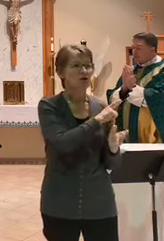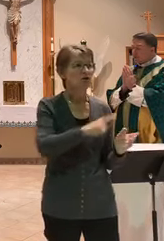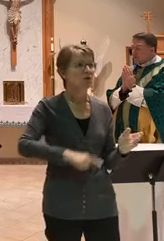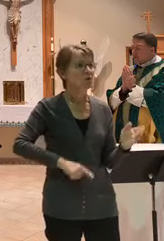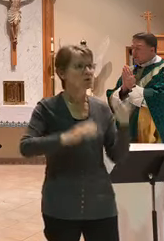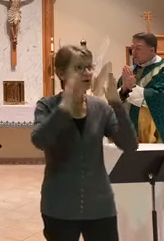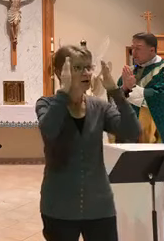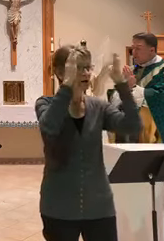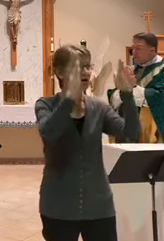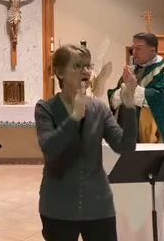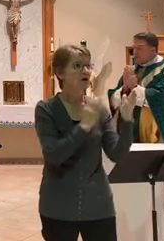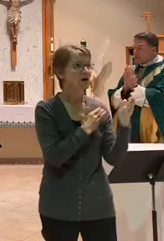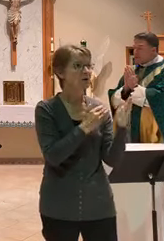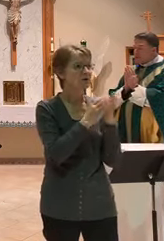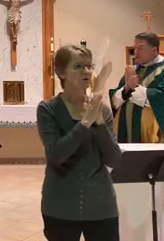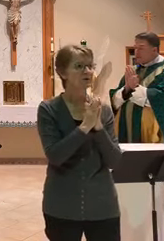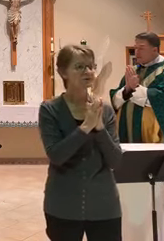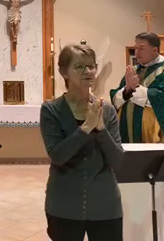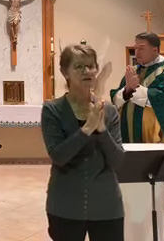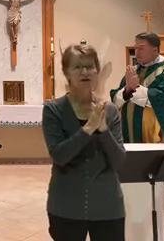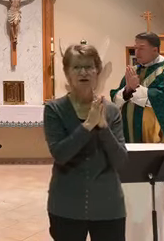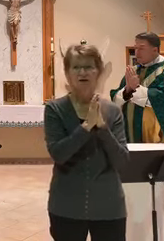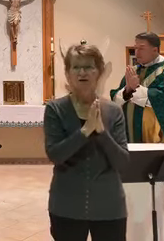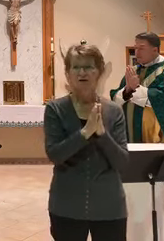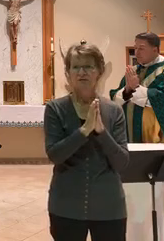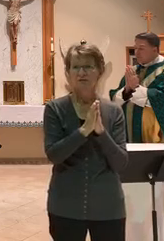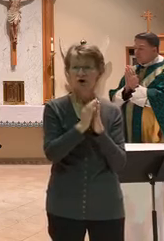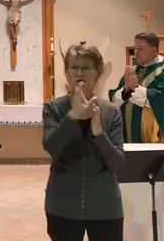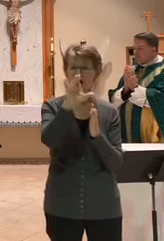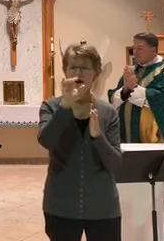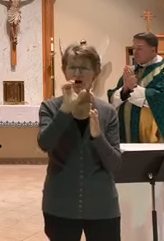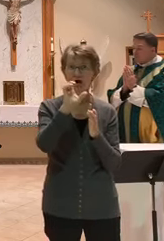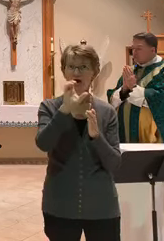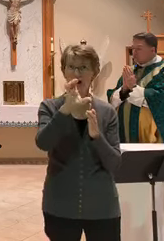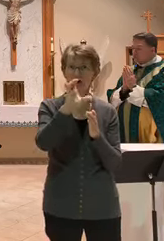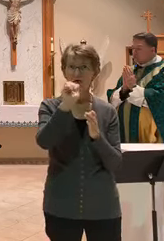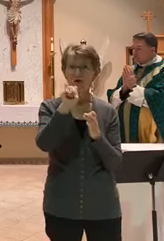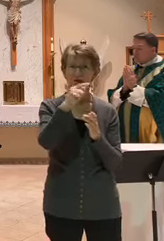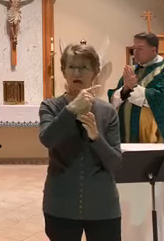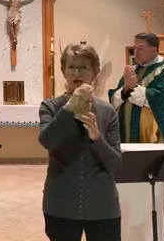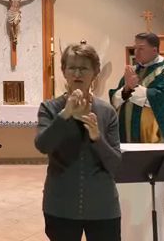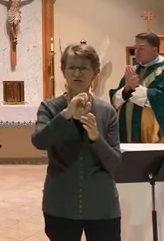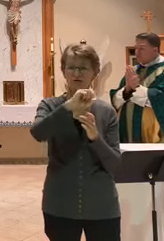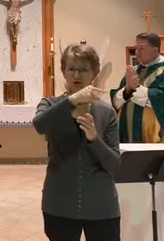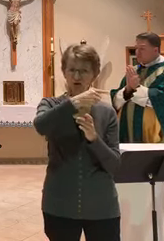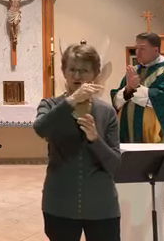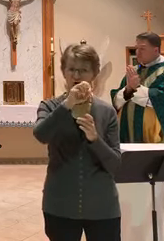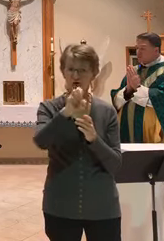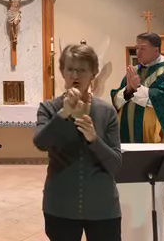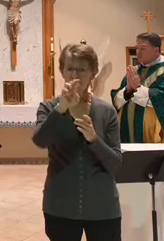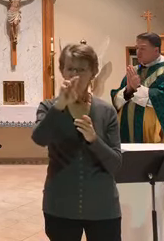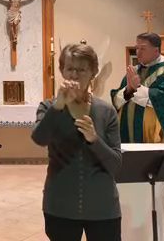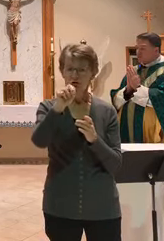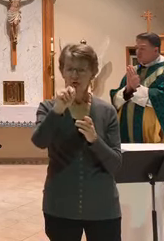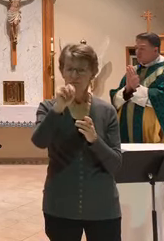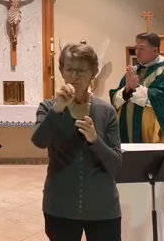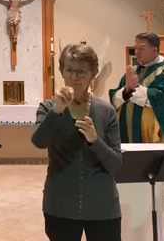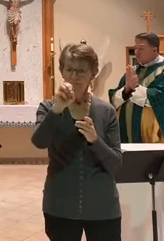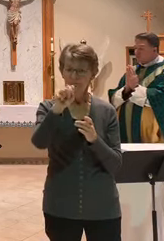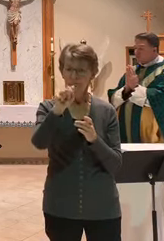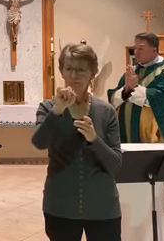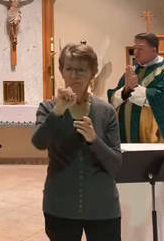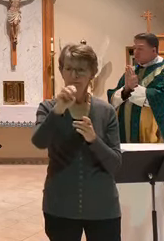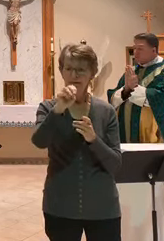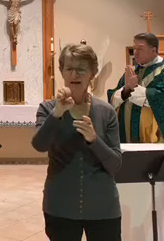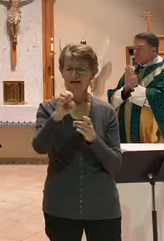prayers. For Cage Emmanuel Germain and Louis Ellen Freidig, who